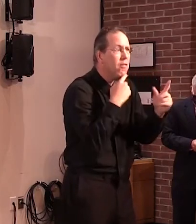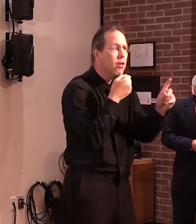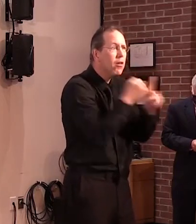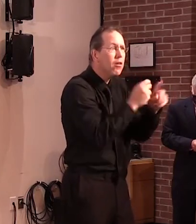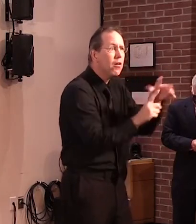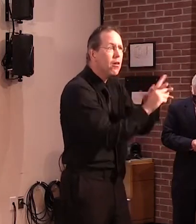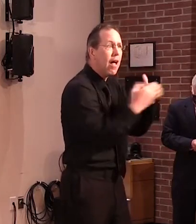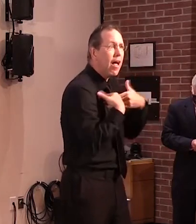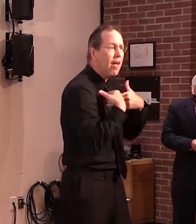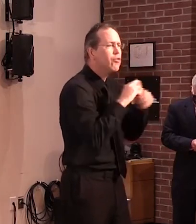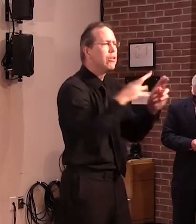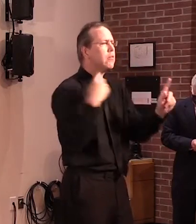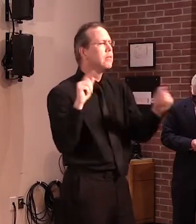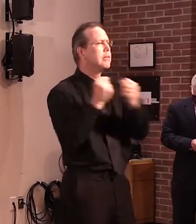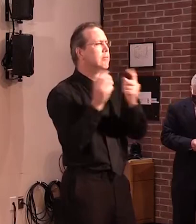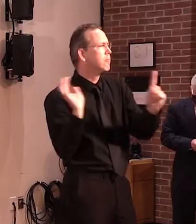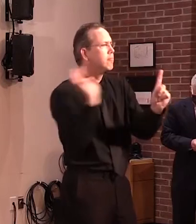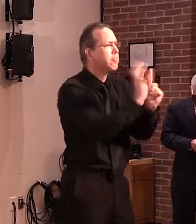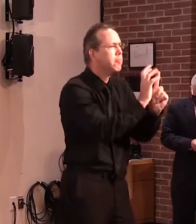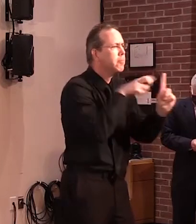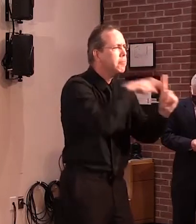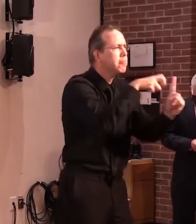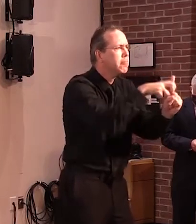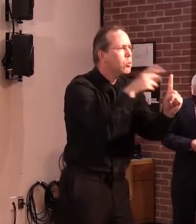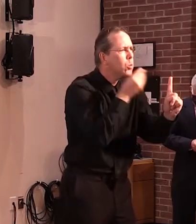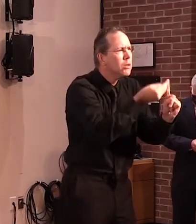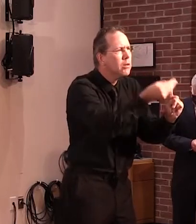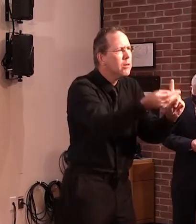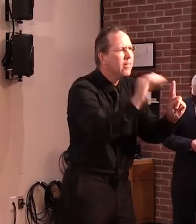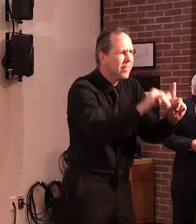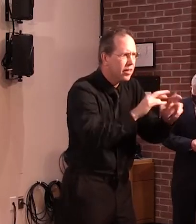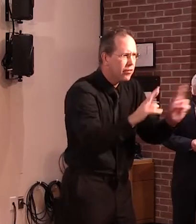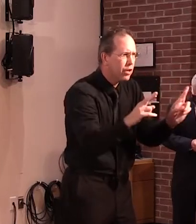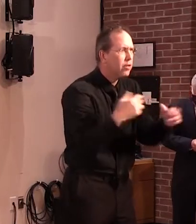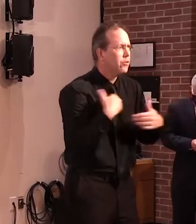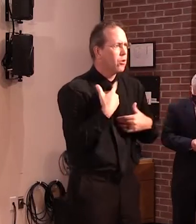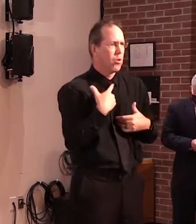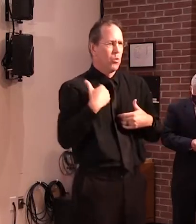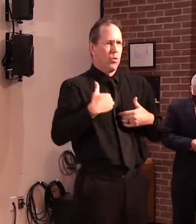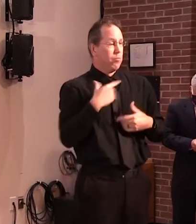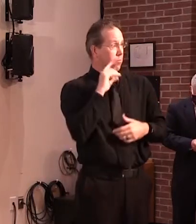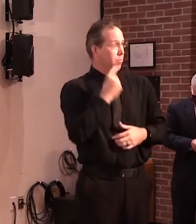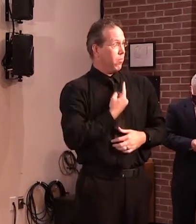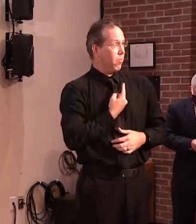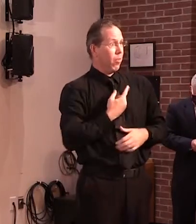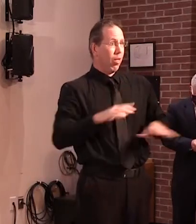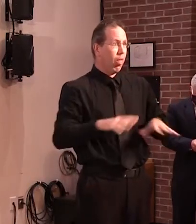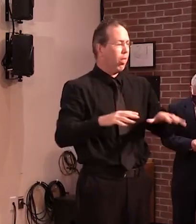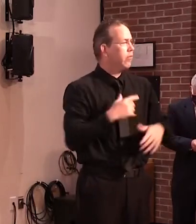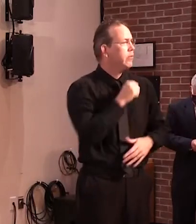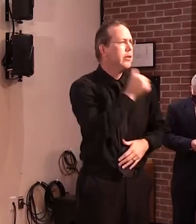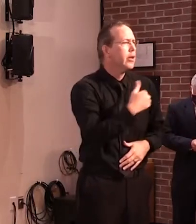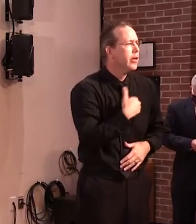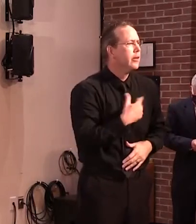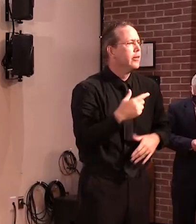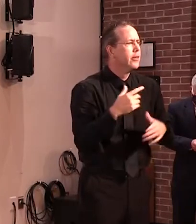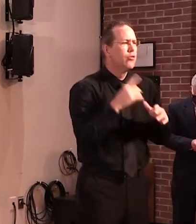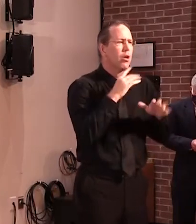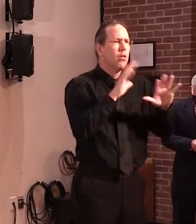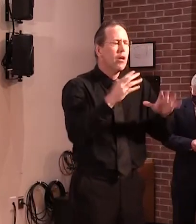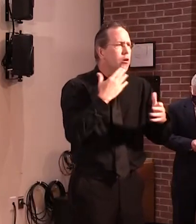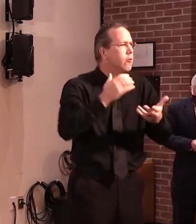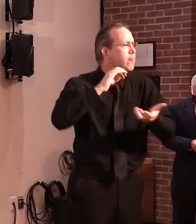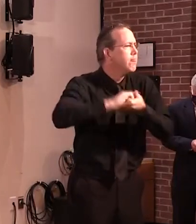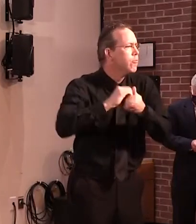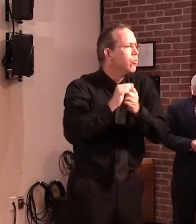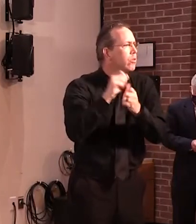important to know we're not doing this work alone. We have incredible federal partners at the CDC and beyond who